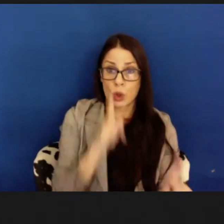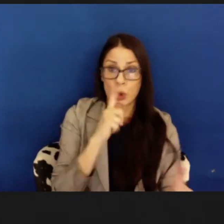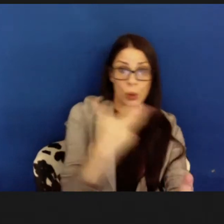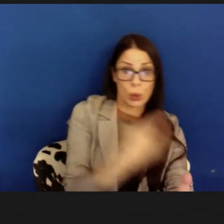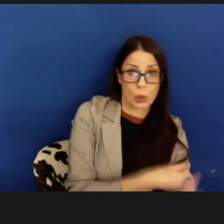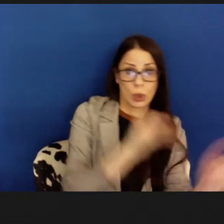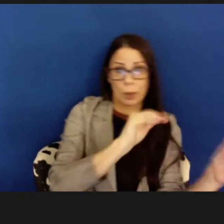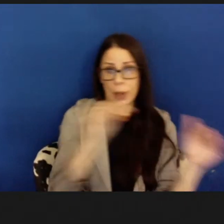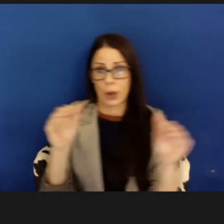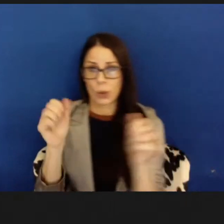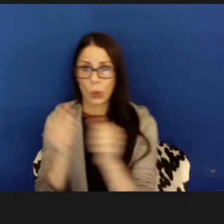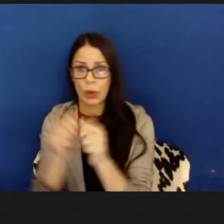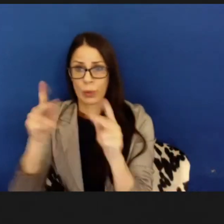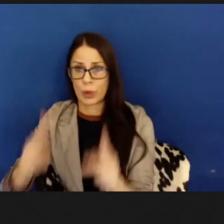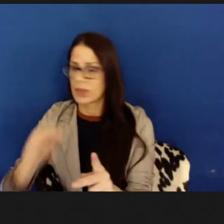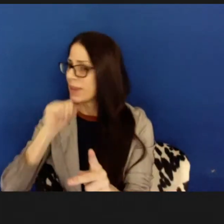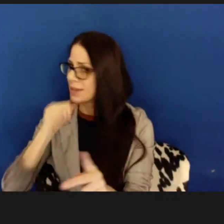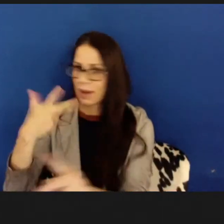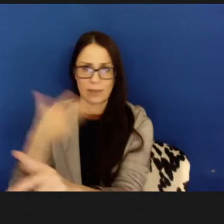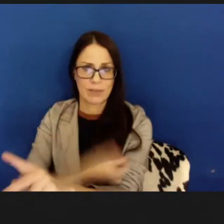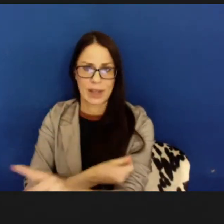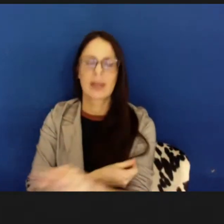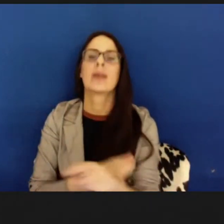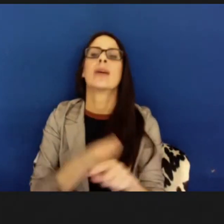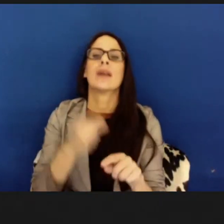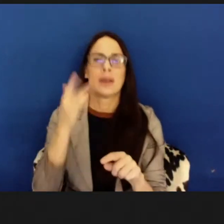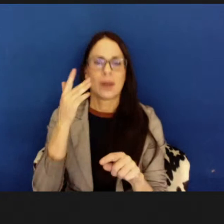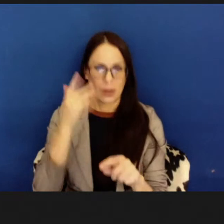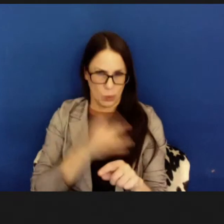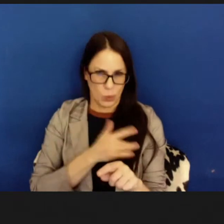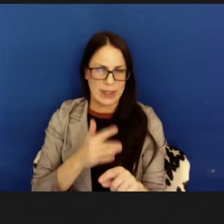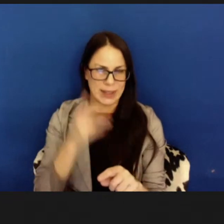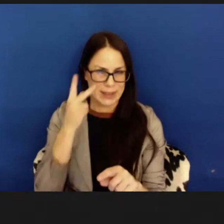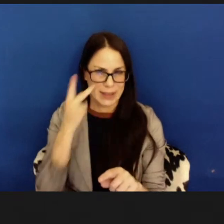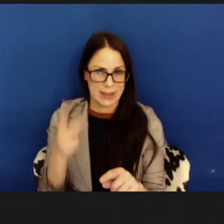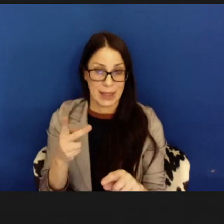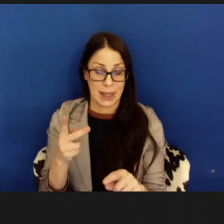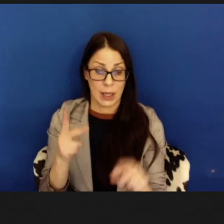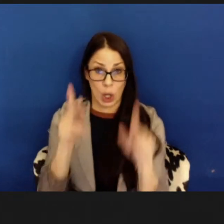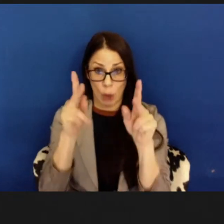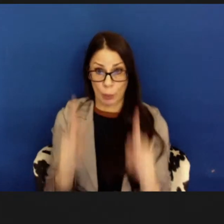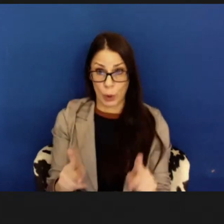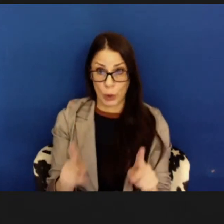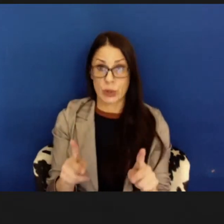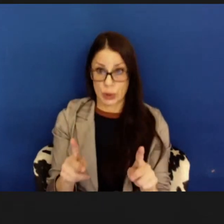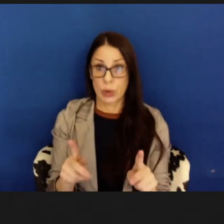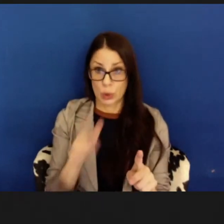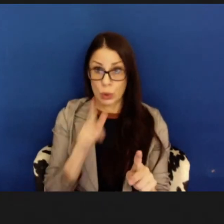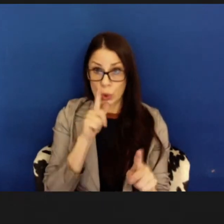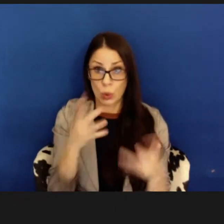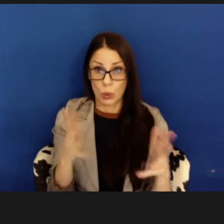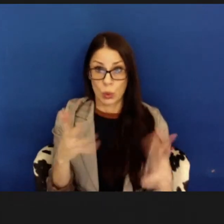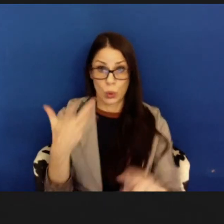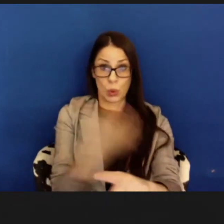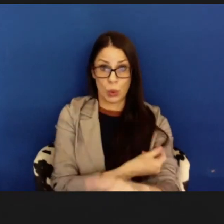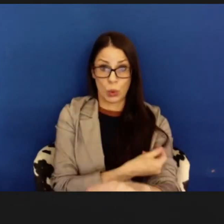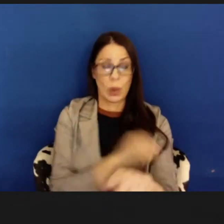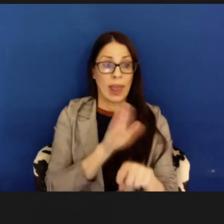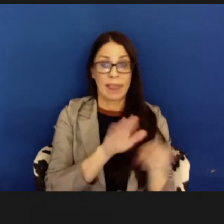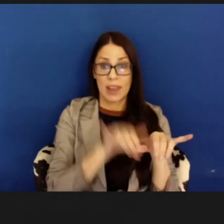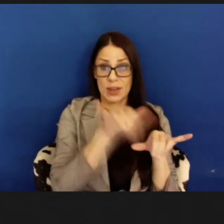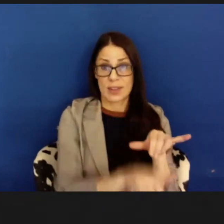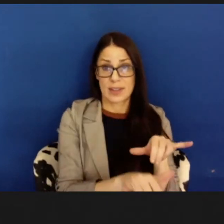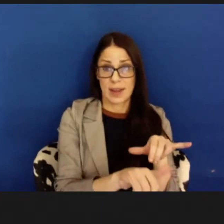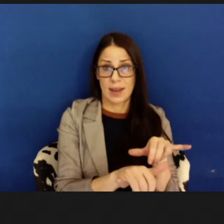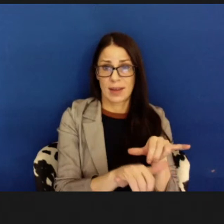person. We do tend to see that the hospitalization length of stay for individuals that have been previously vaccinated does tend to be shorter